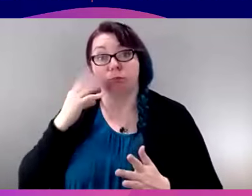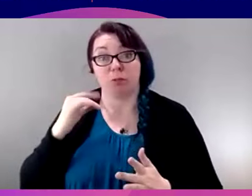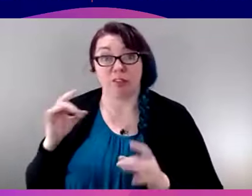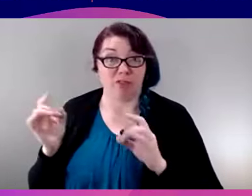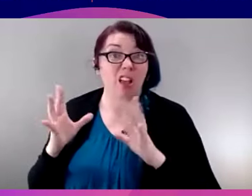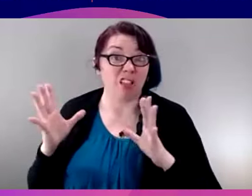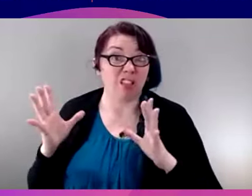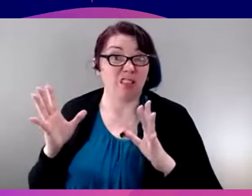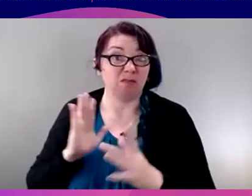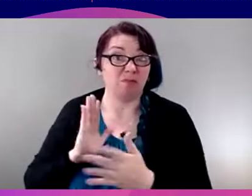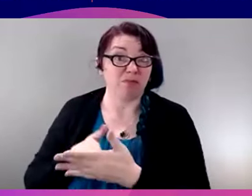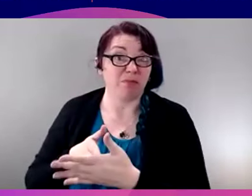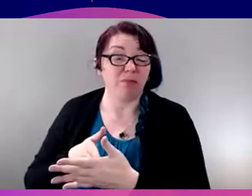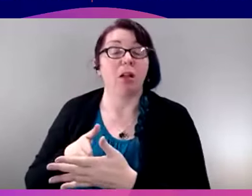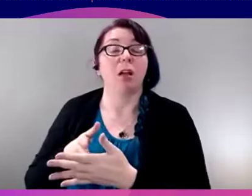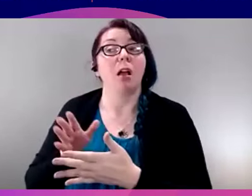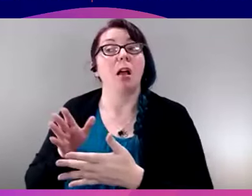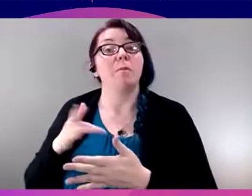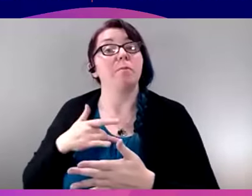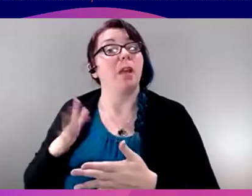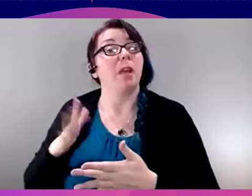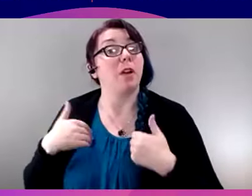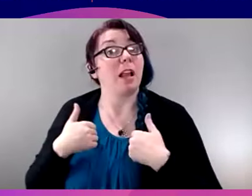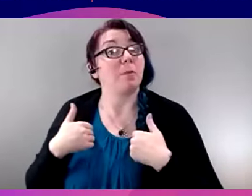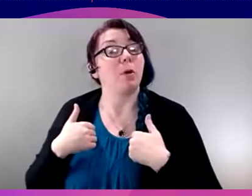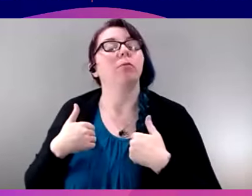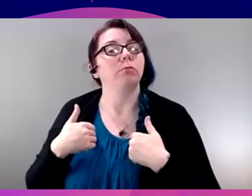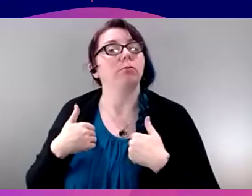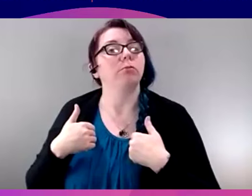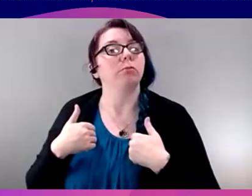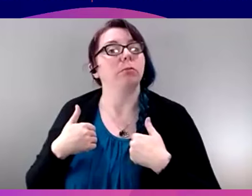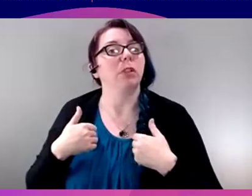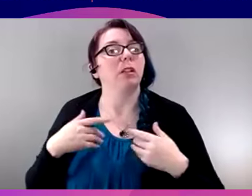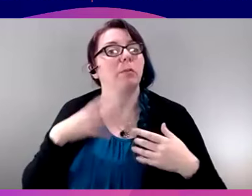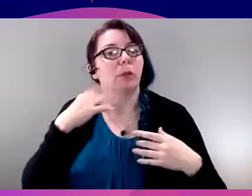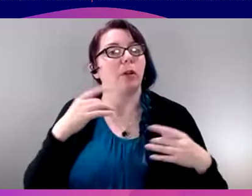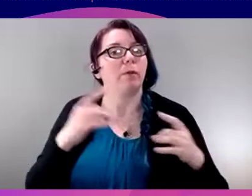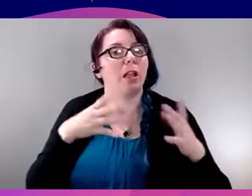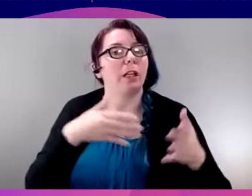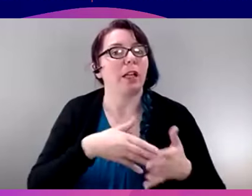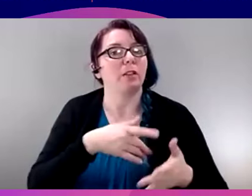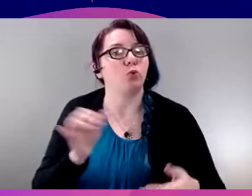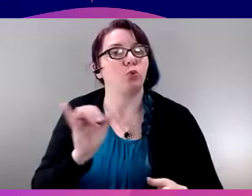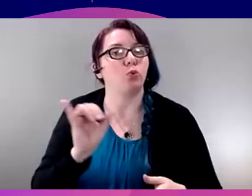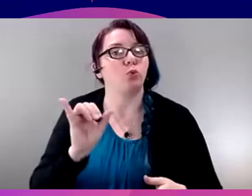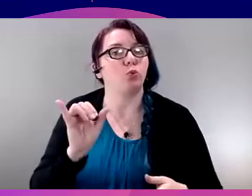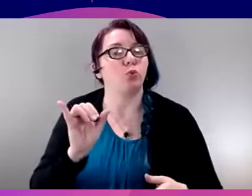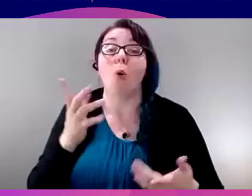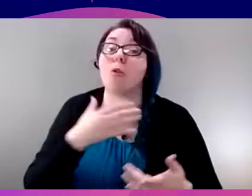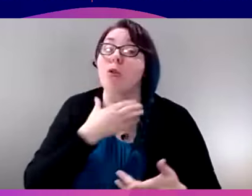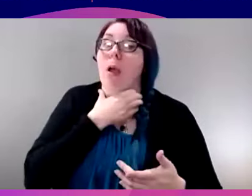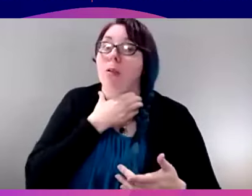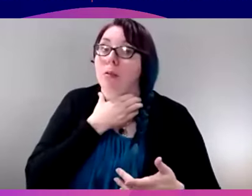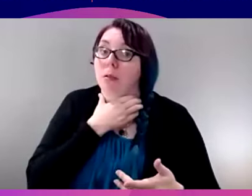relationship, their animal is also experiencing that violence or there's threatened violence. So that might be for the purpose of